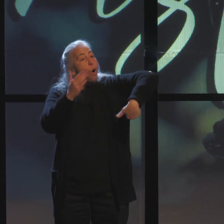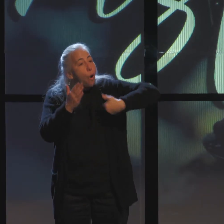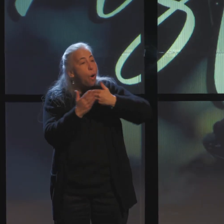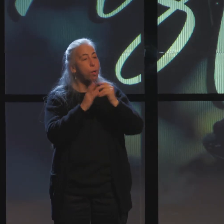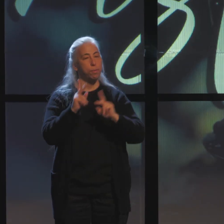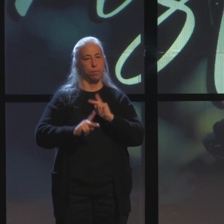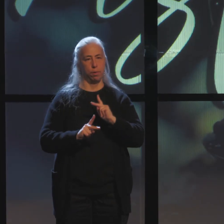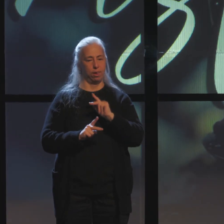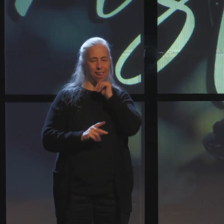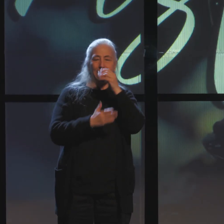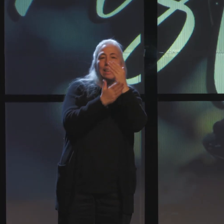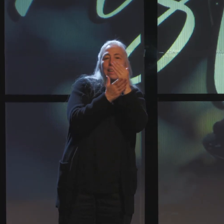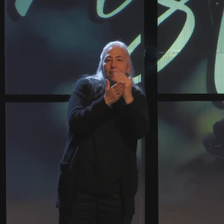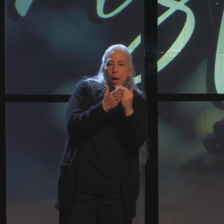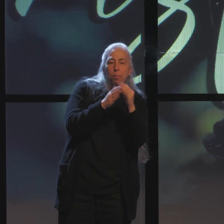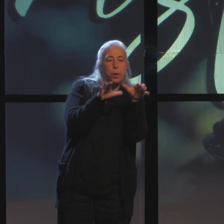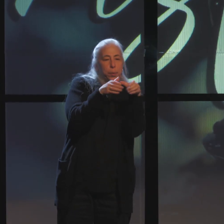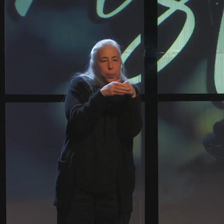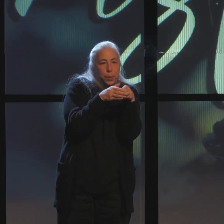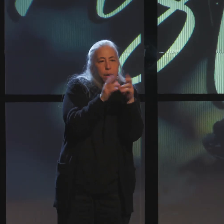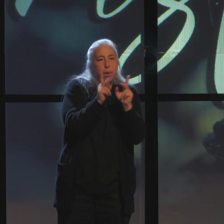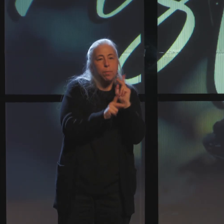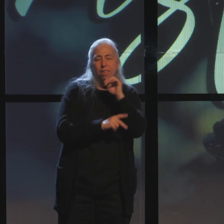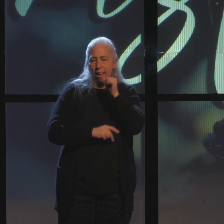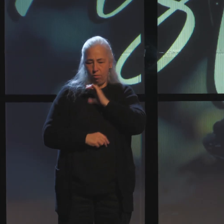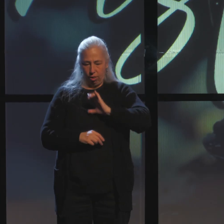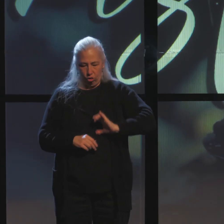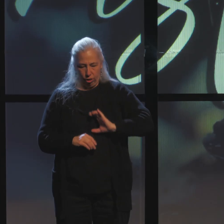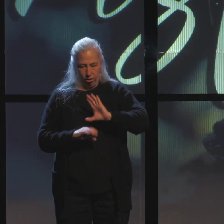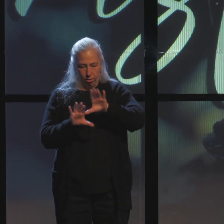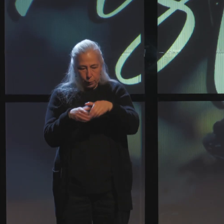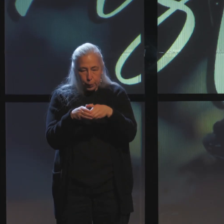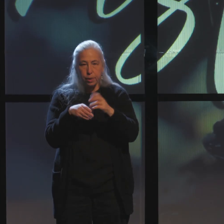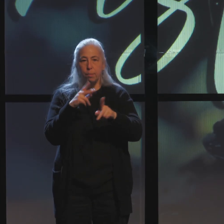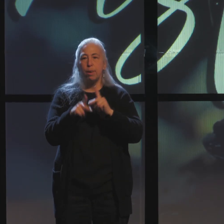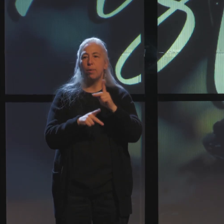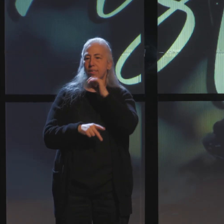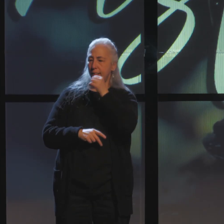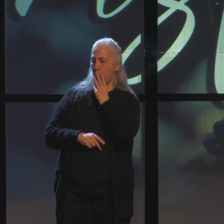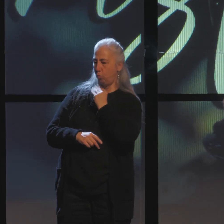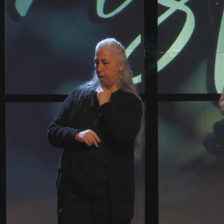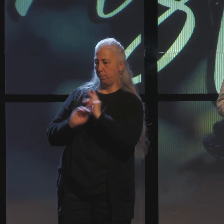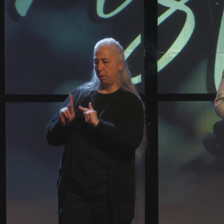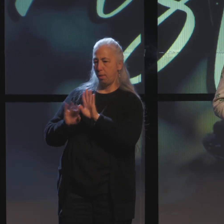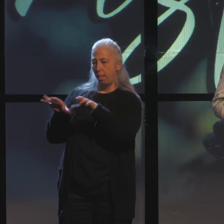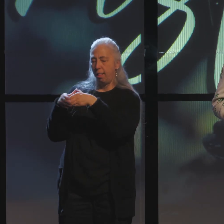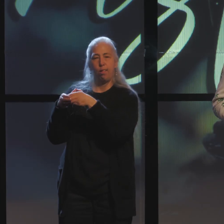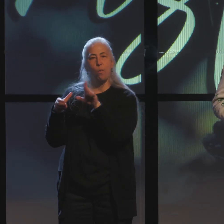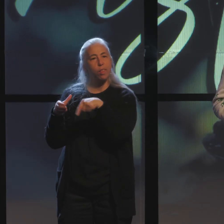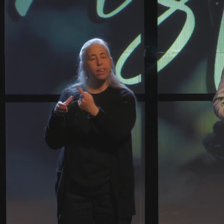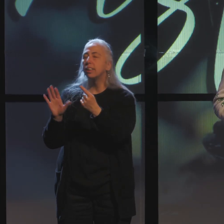people, not just Christian people, not just Jewish people,